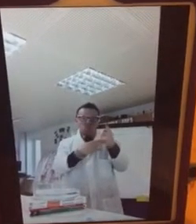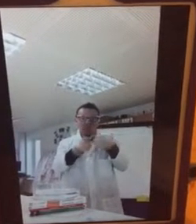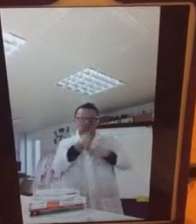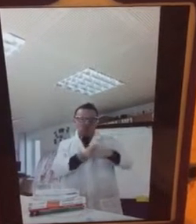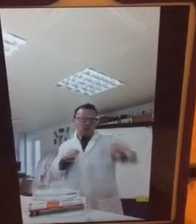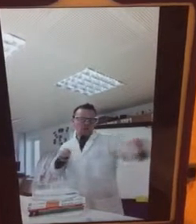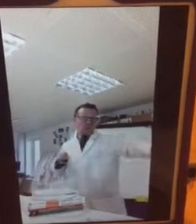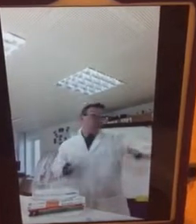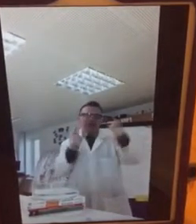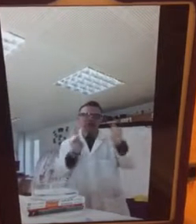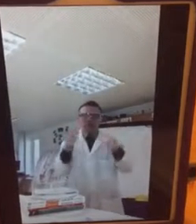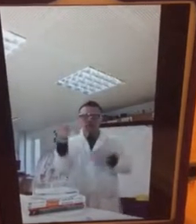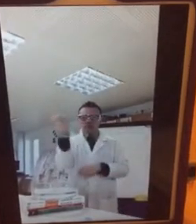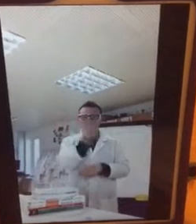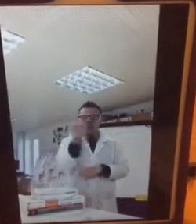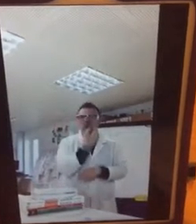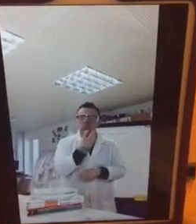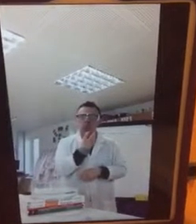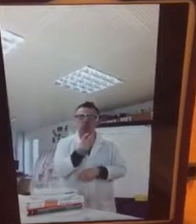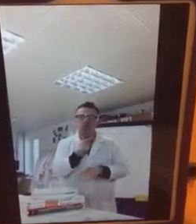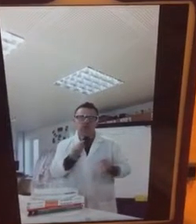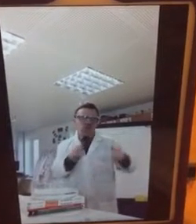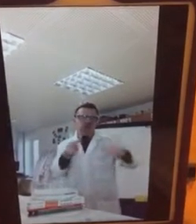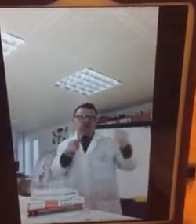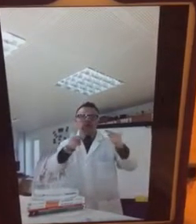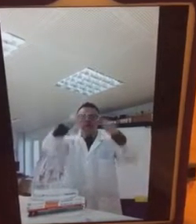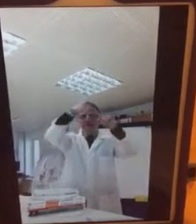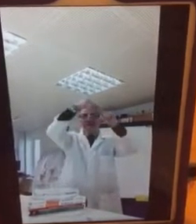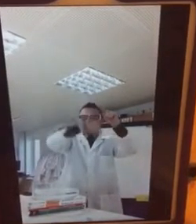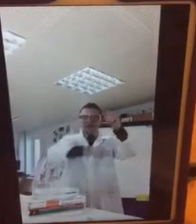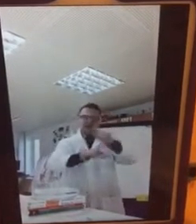And the further you move down the periodic table, the stronger the reaction.